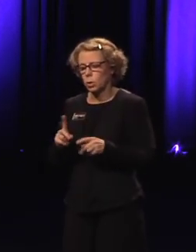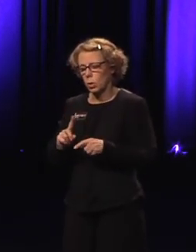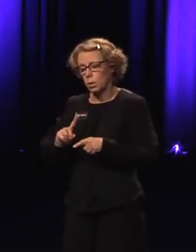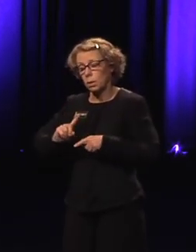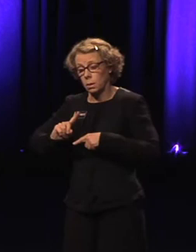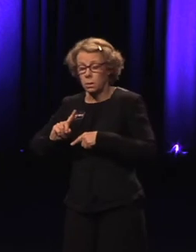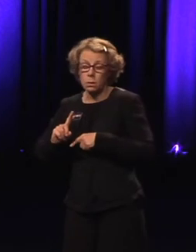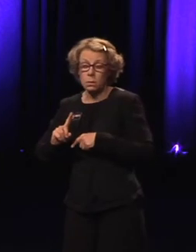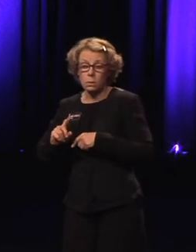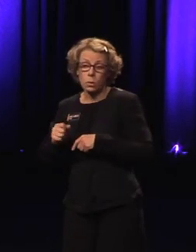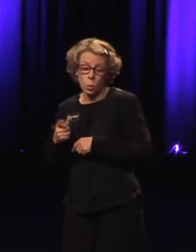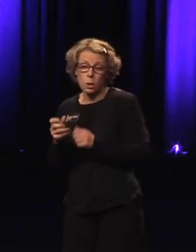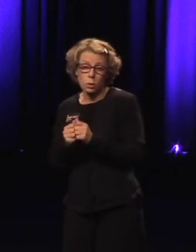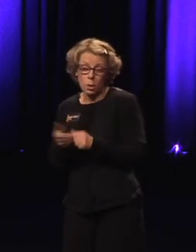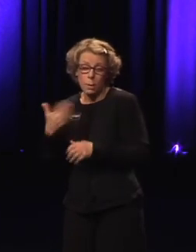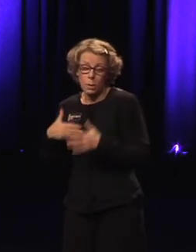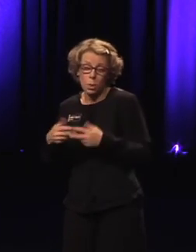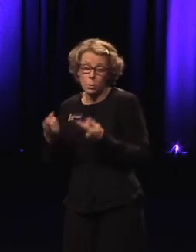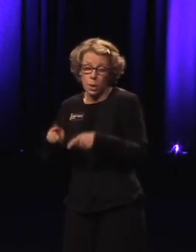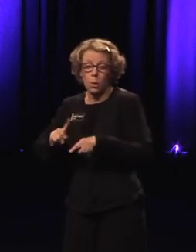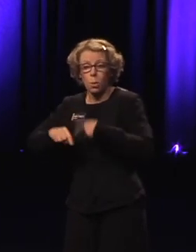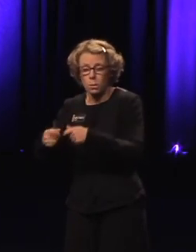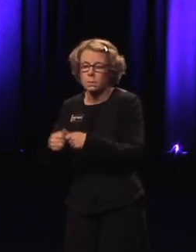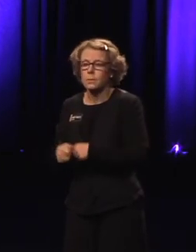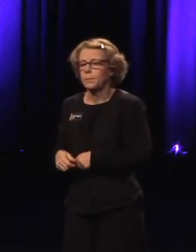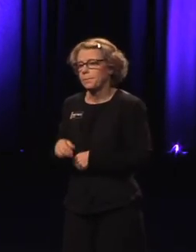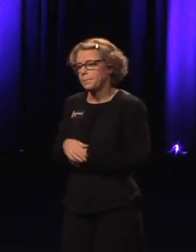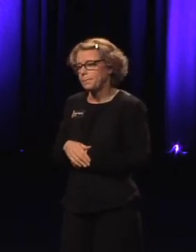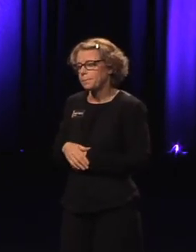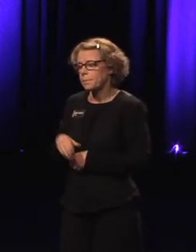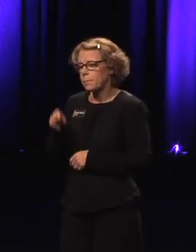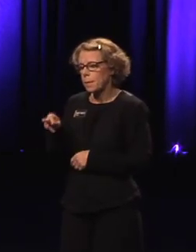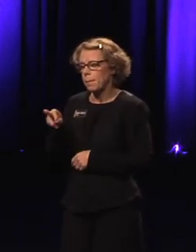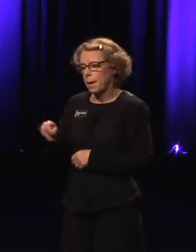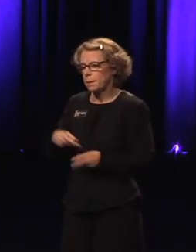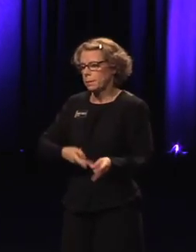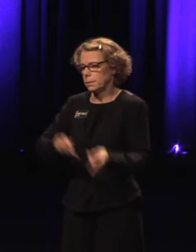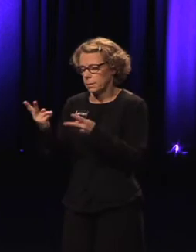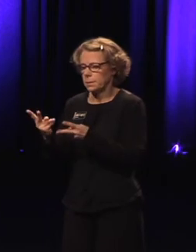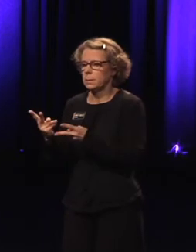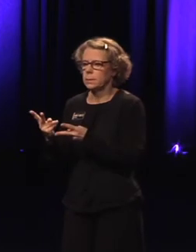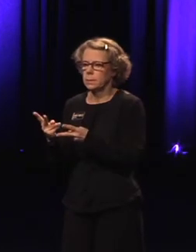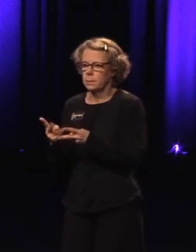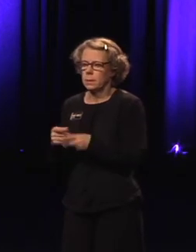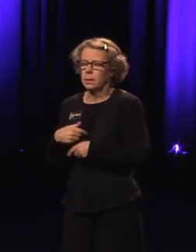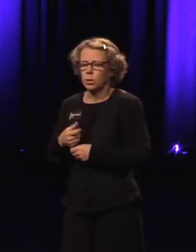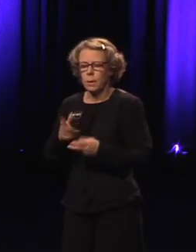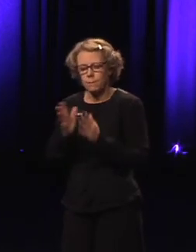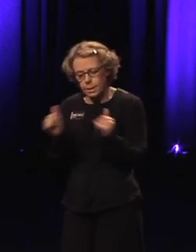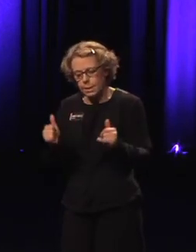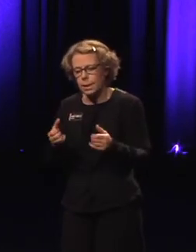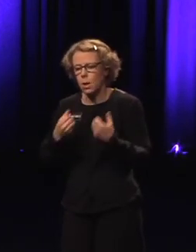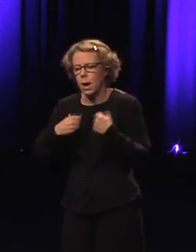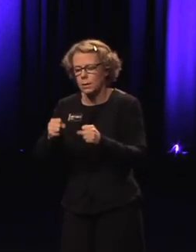immediate and medium terms. Human rights standards require free, active, and